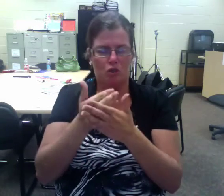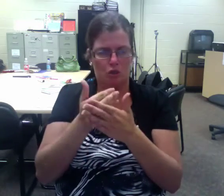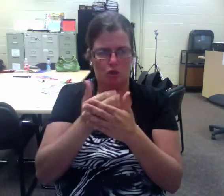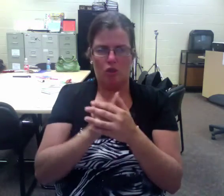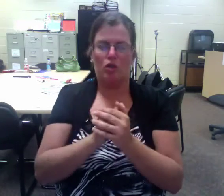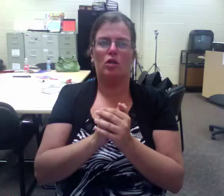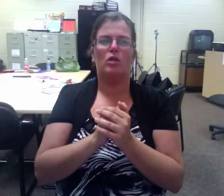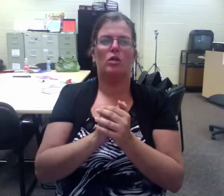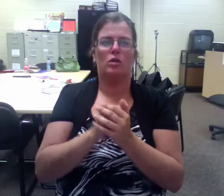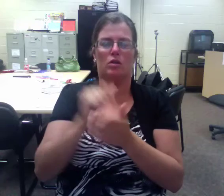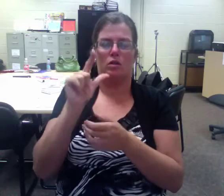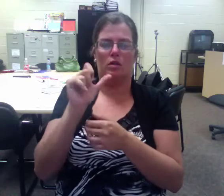And they lacked supplies.